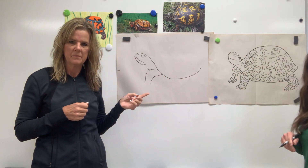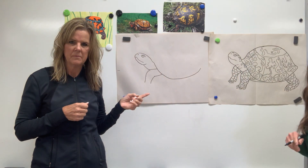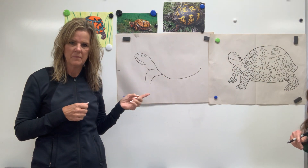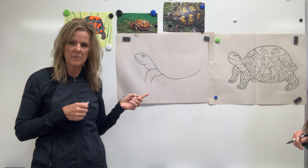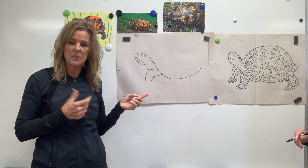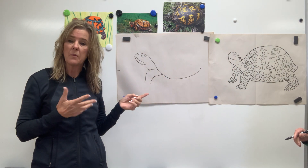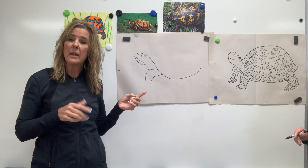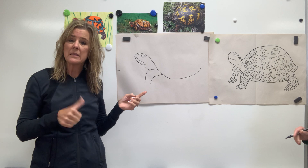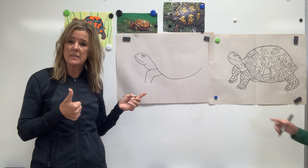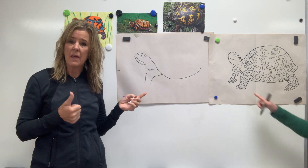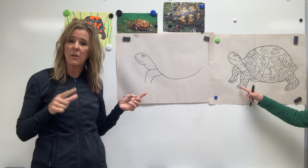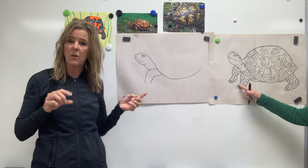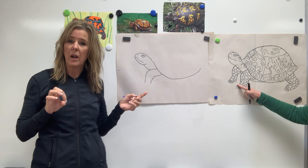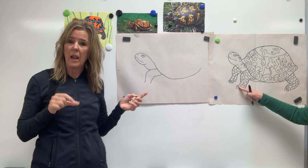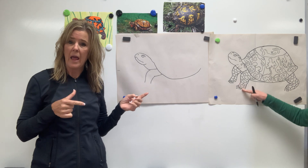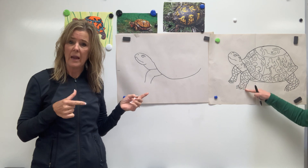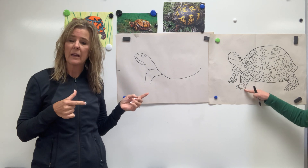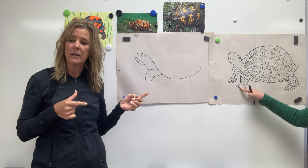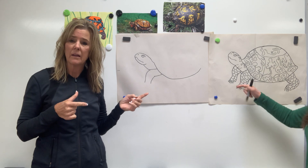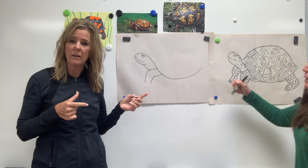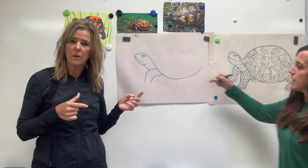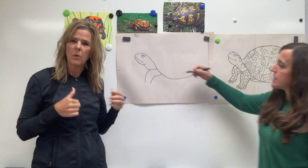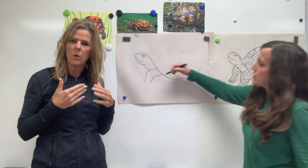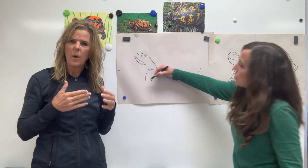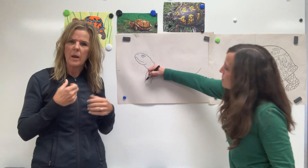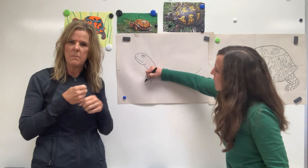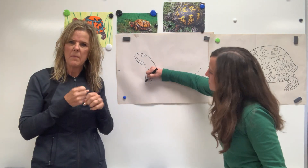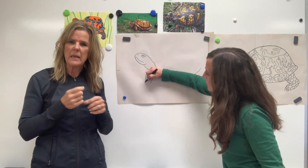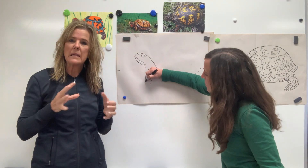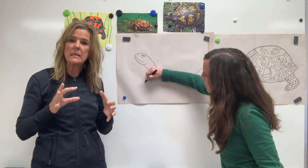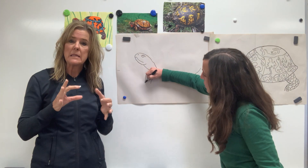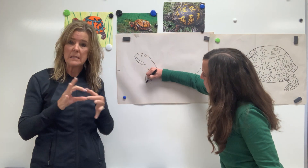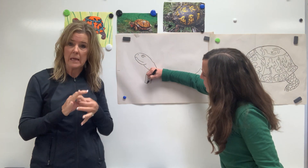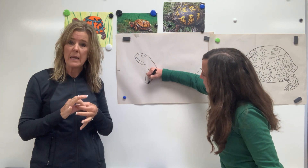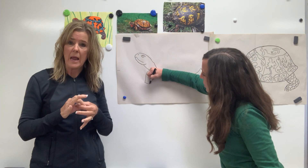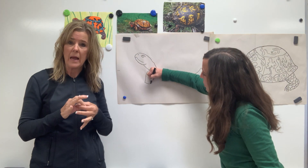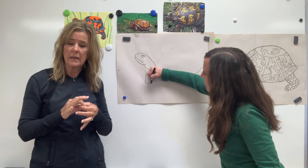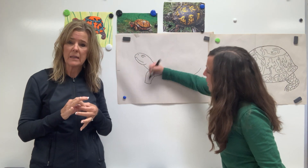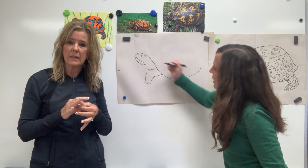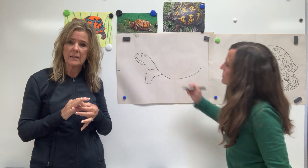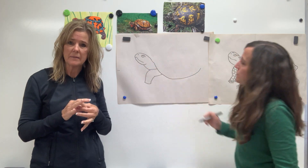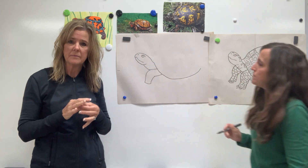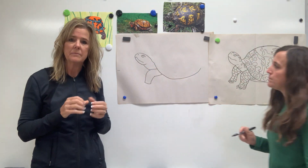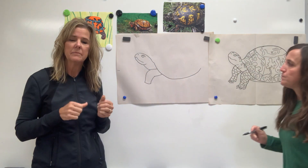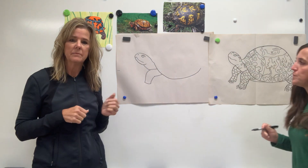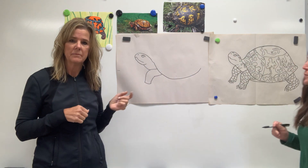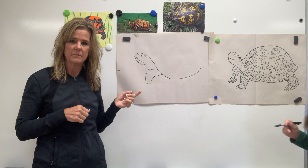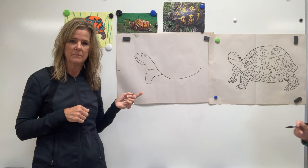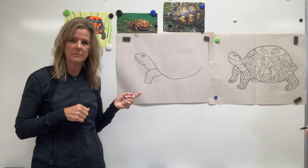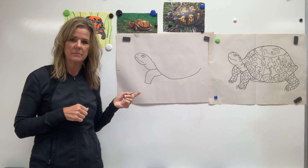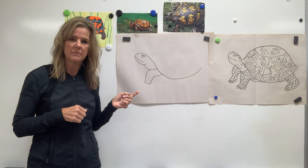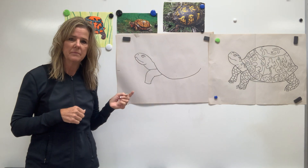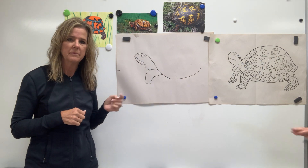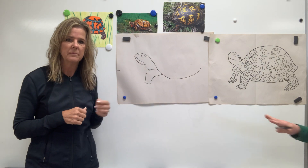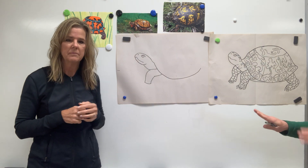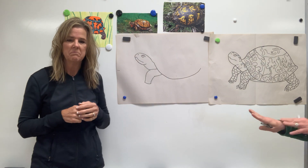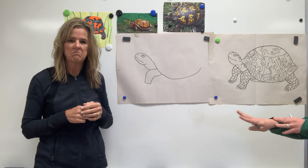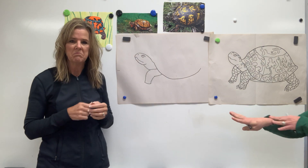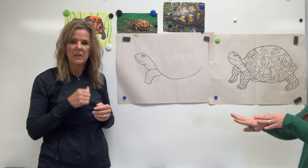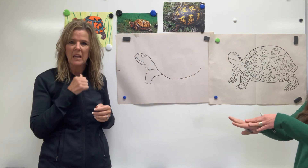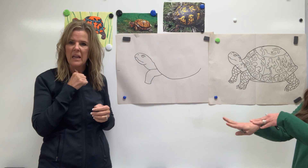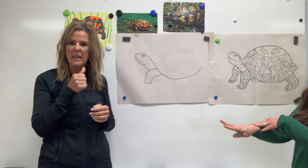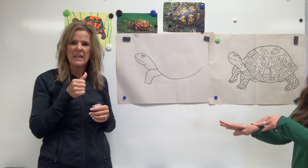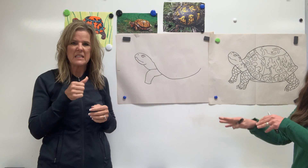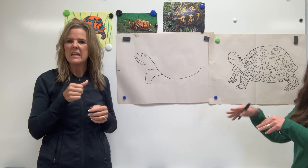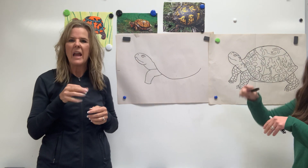rest of his leg. We're gonna go ahead and just make it touch on the bottom with a curve line. He doesn't have